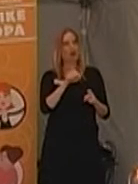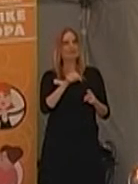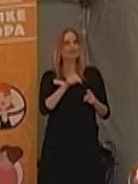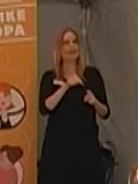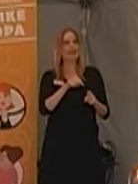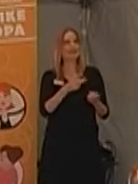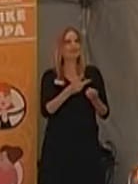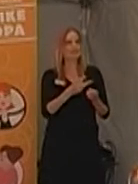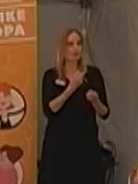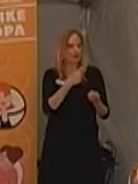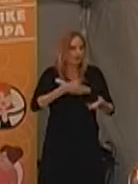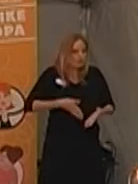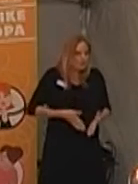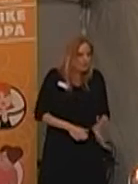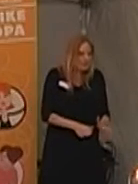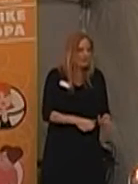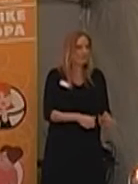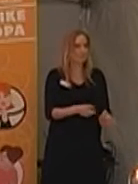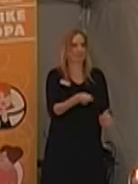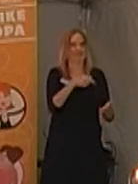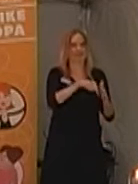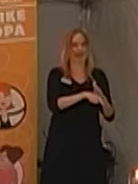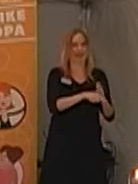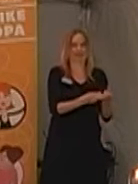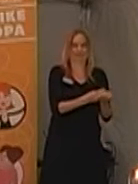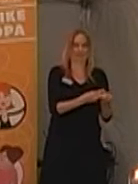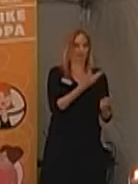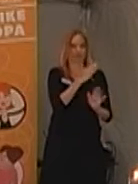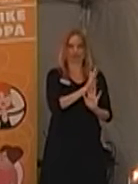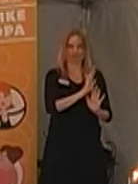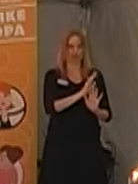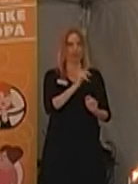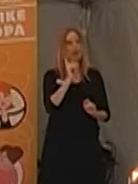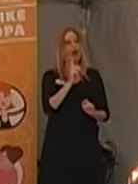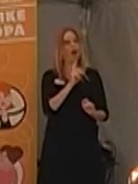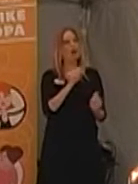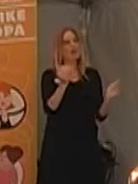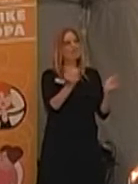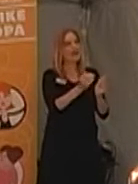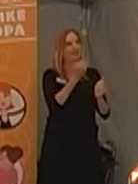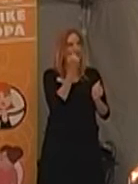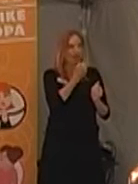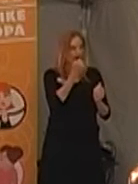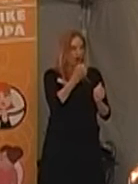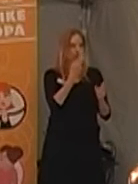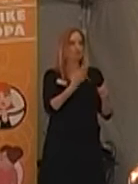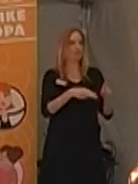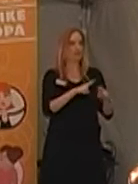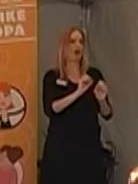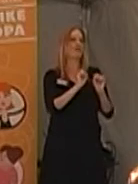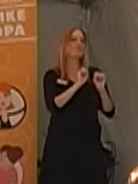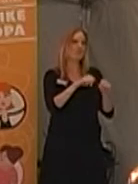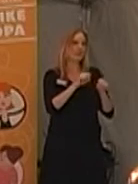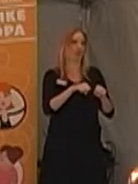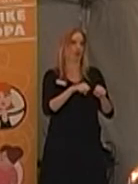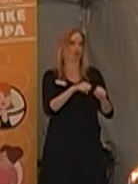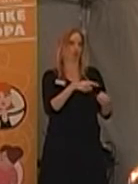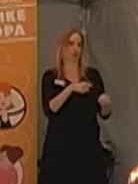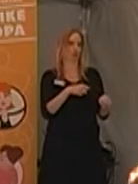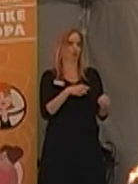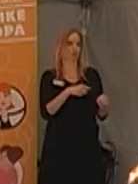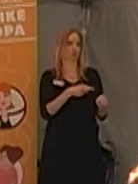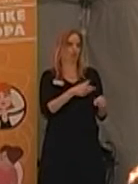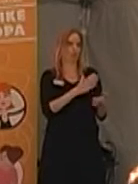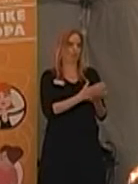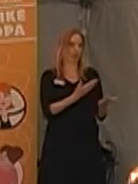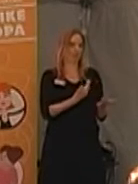born with in Scandinavia, but as smaller nations, there is the possibility, and traditionally homogenous nations, in the